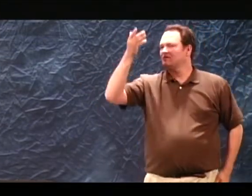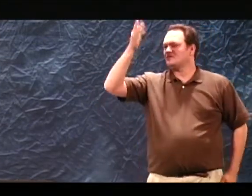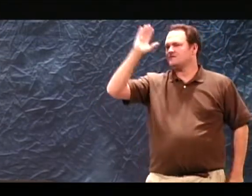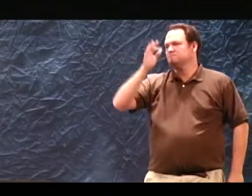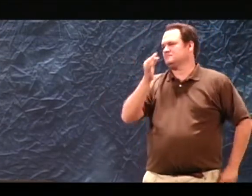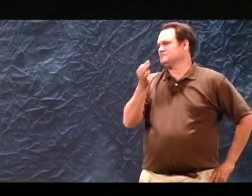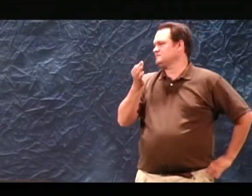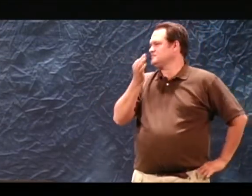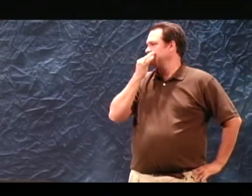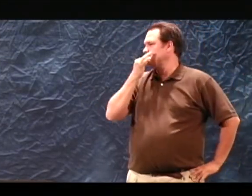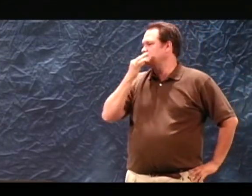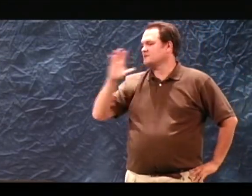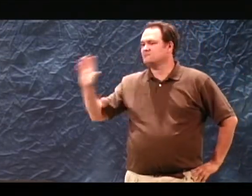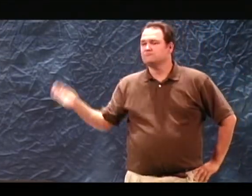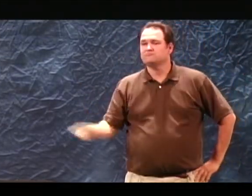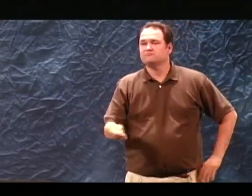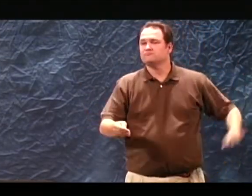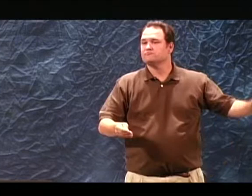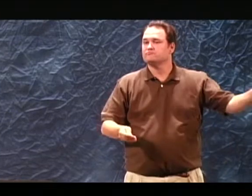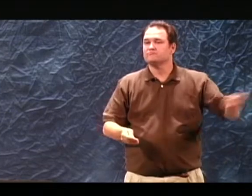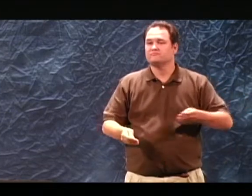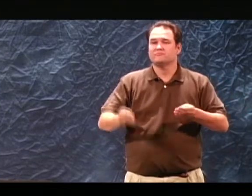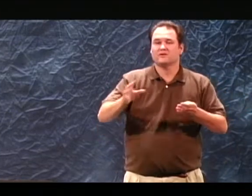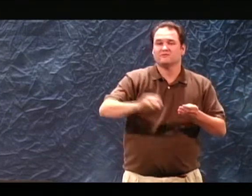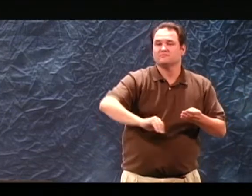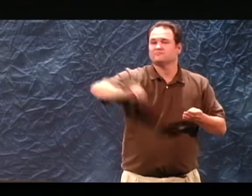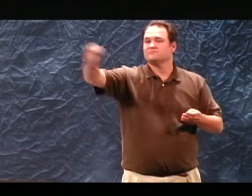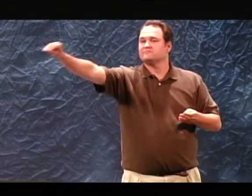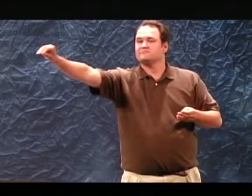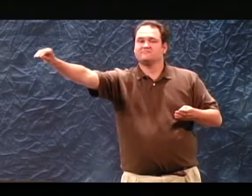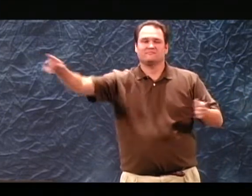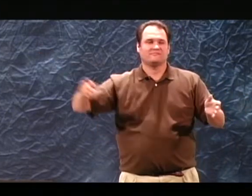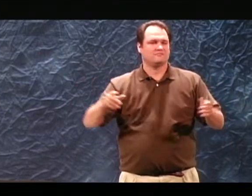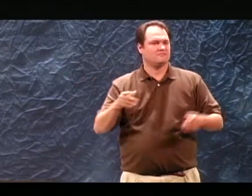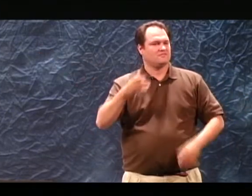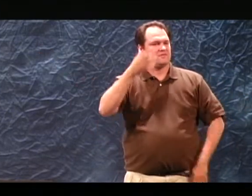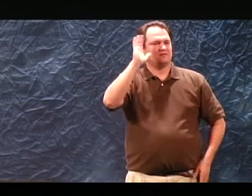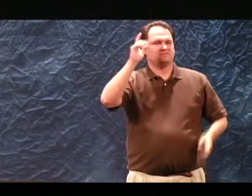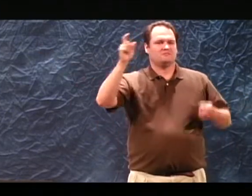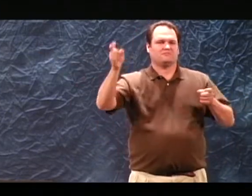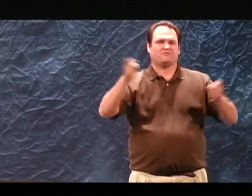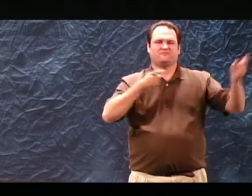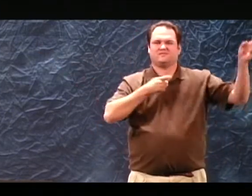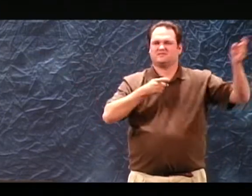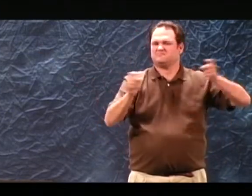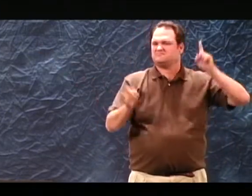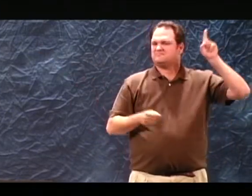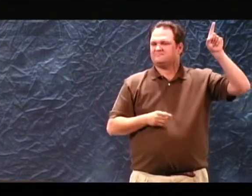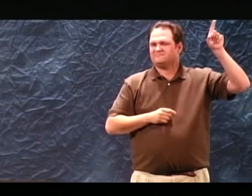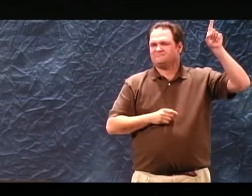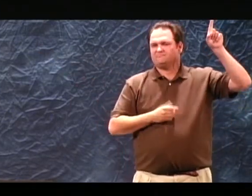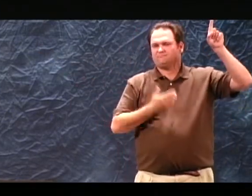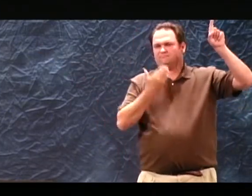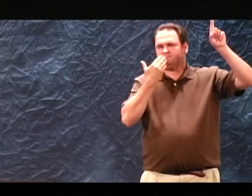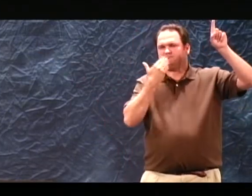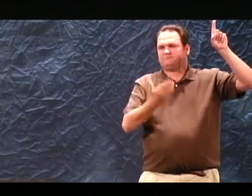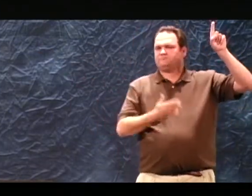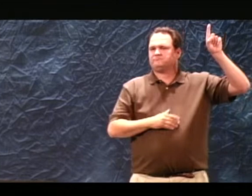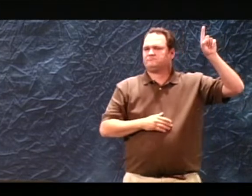us and we find great joy that god is so great in orchestrating his church as